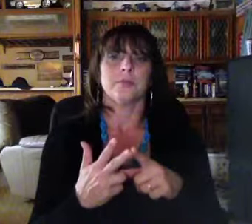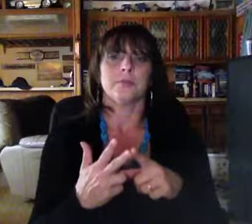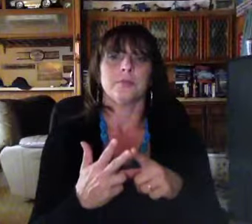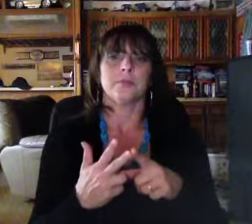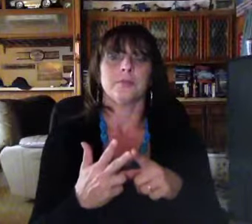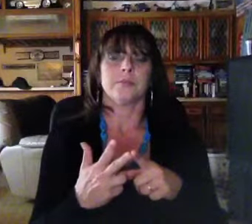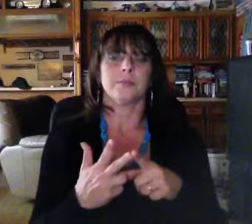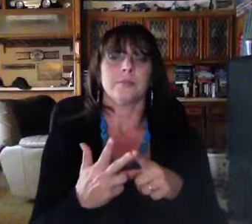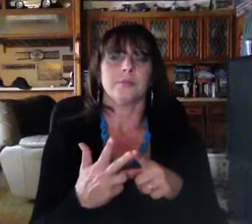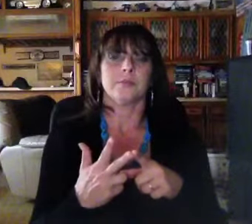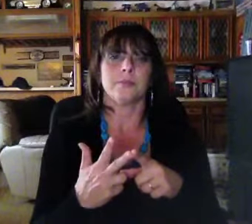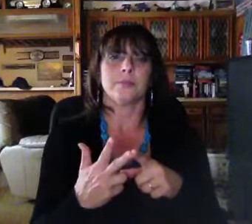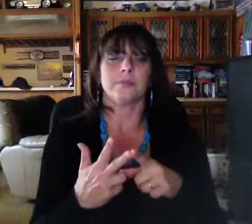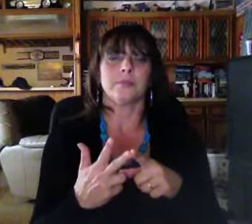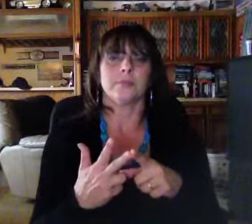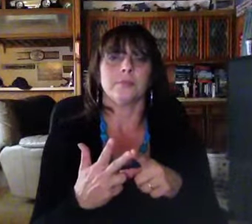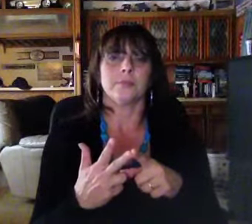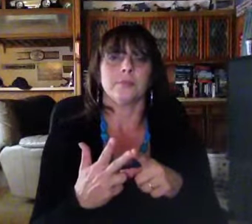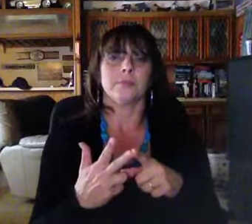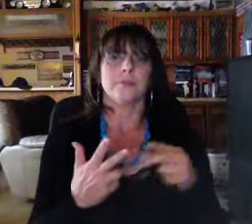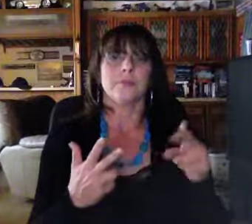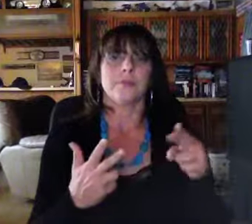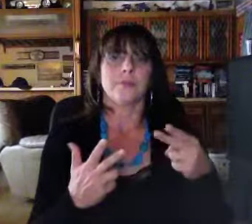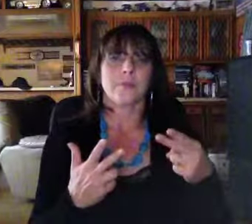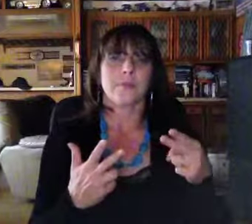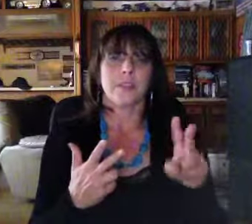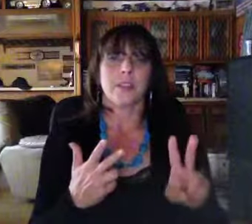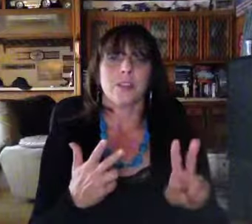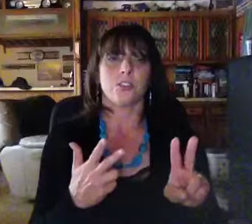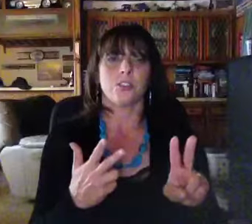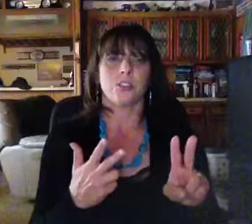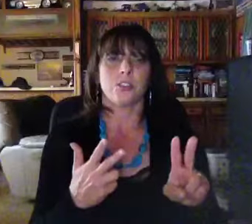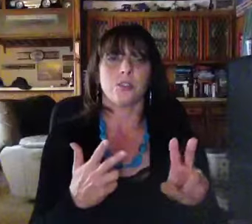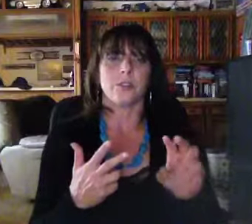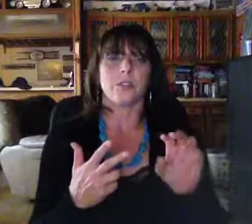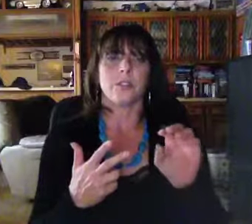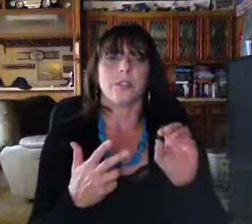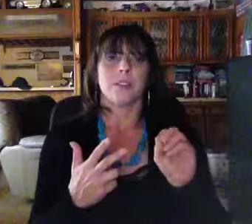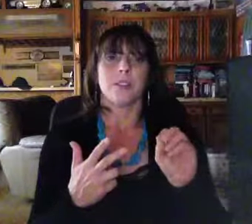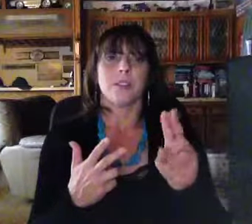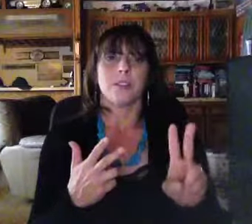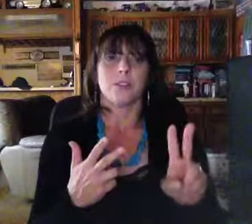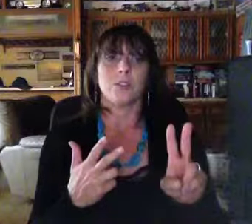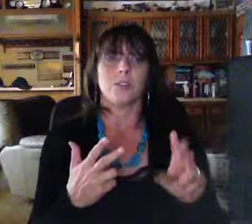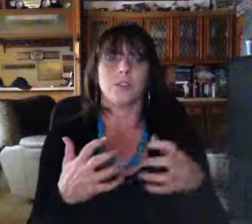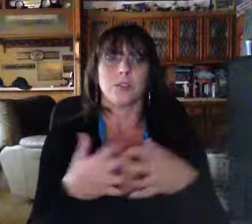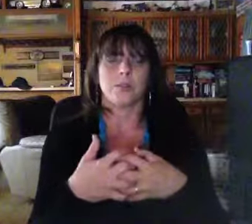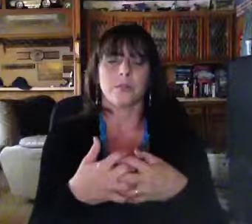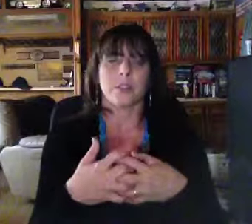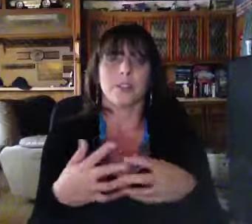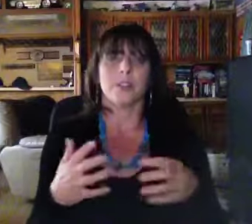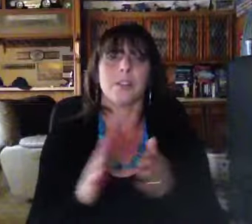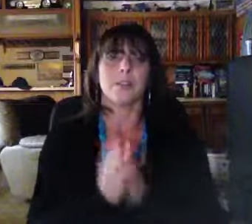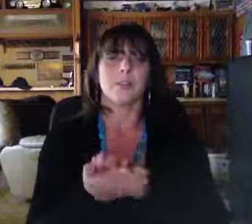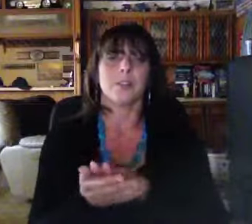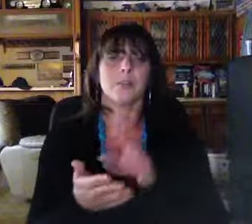Third, here we have hydrogen gas. Hydrogen is a diatomic gas. And oxygen gas, and we form water. Notice that